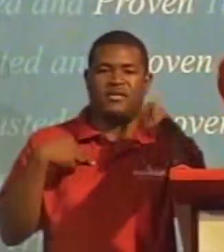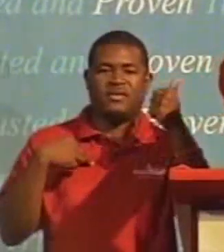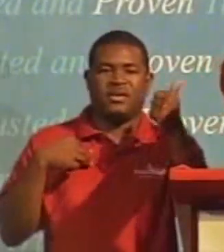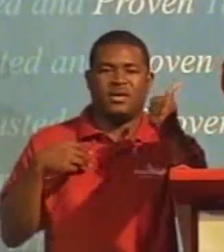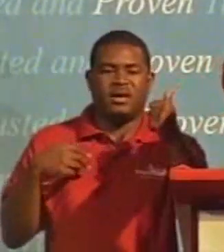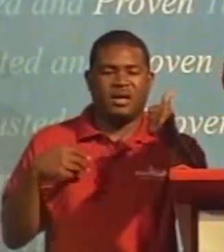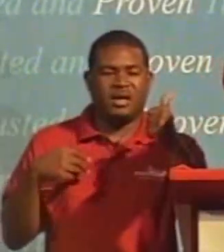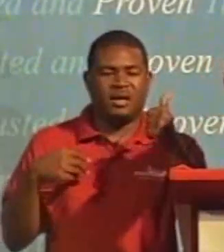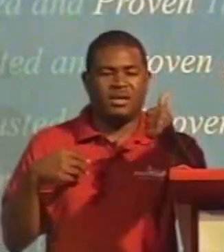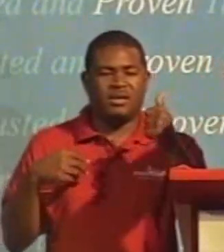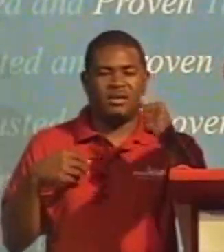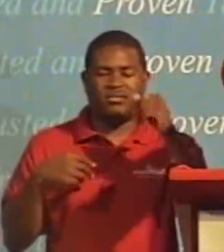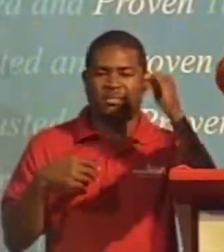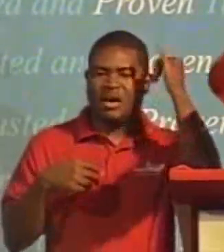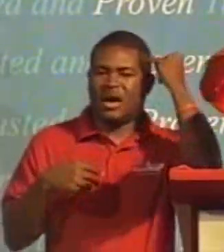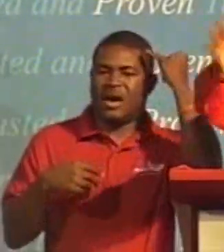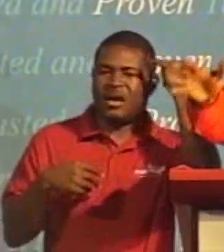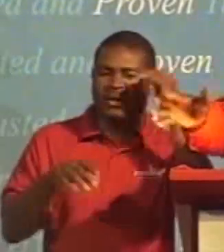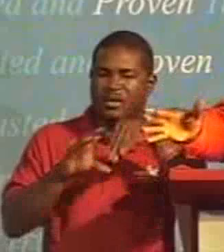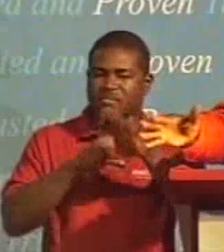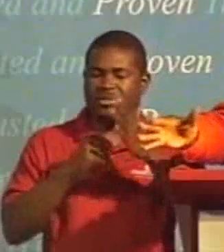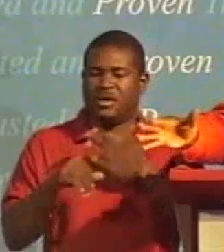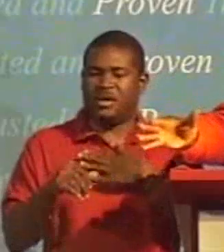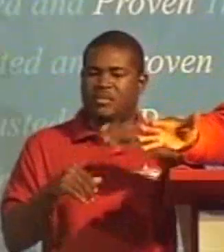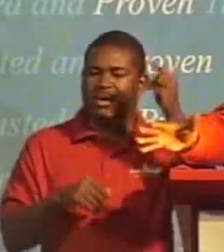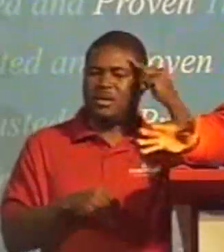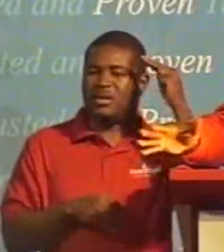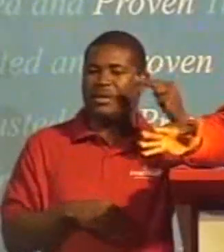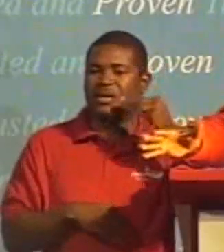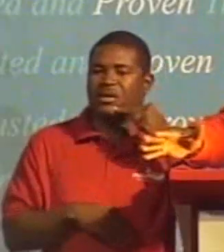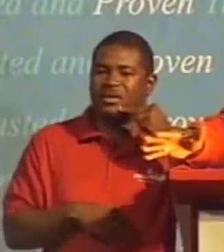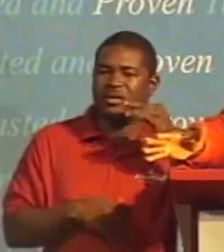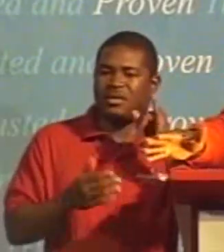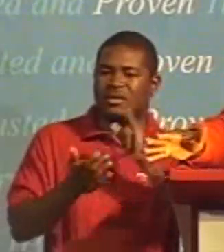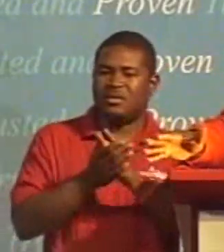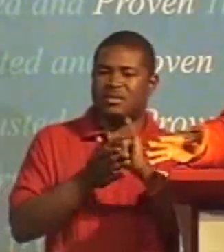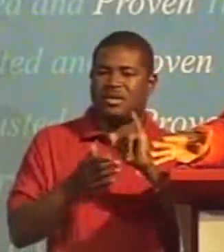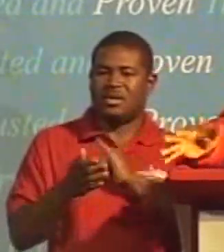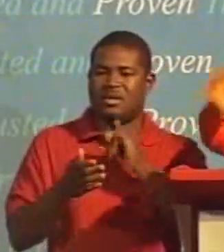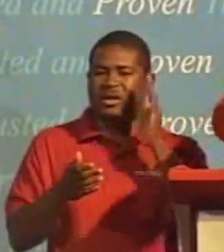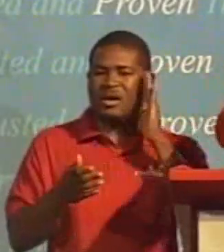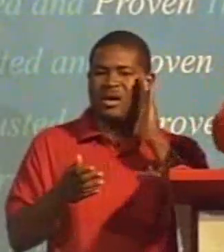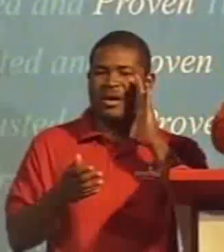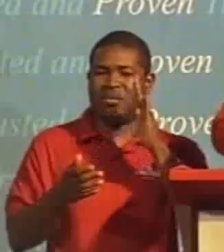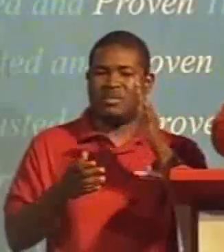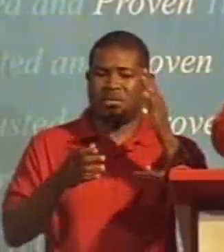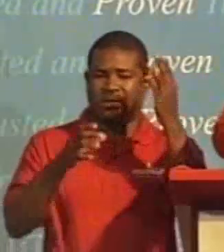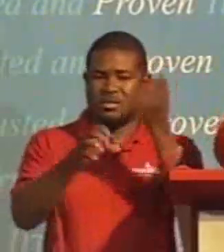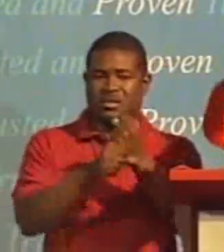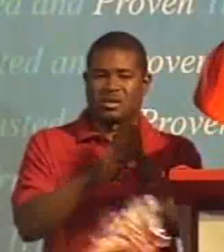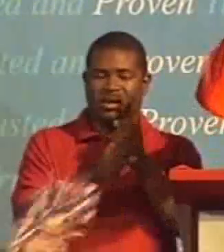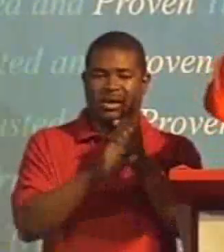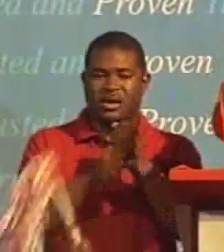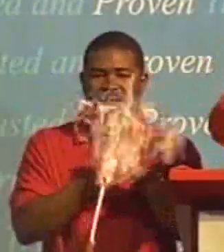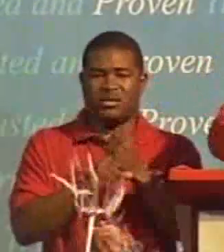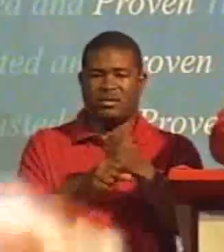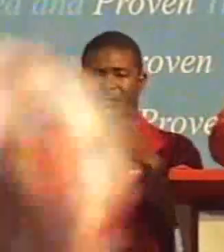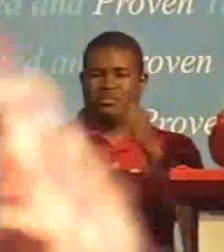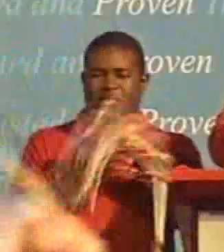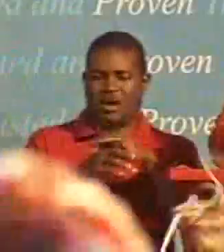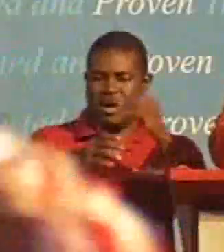I don't have any idea in my head that I can get the majority of store vendors. I do good because it's the right thing